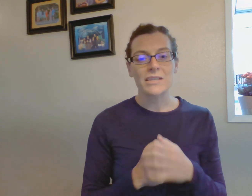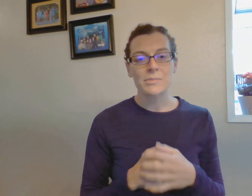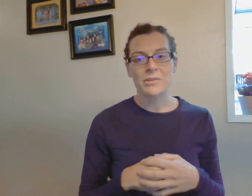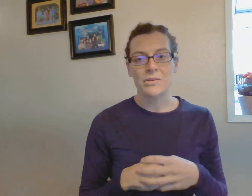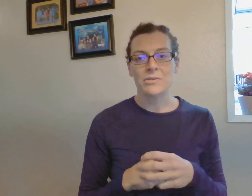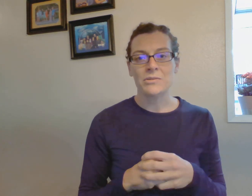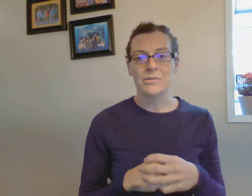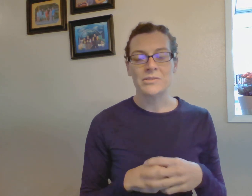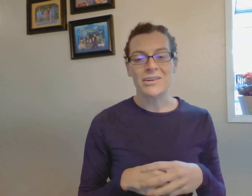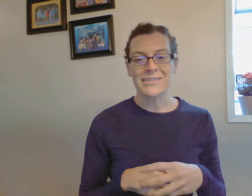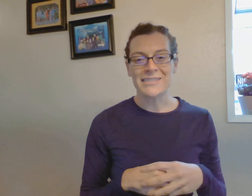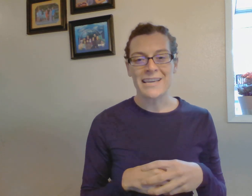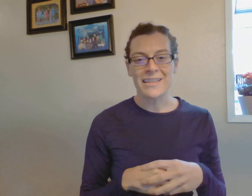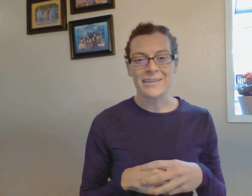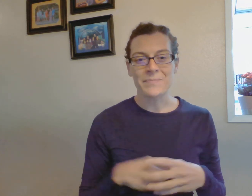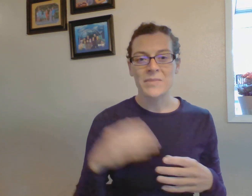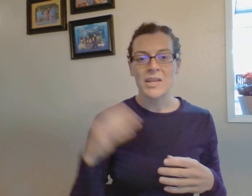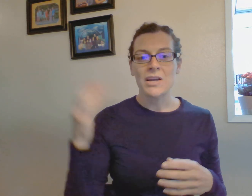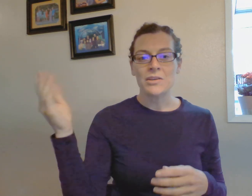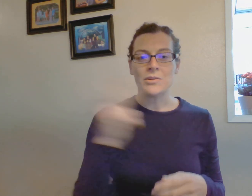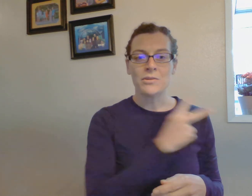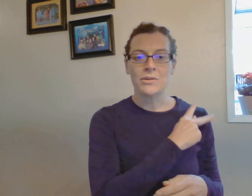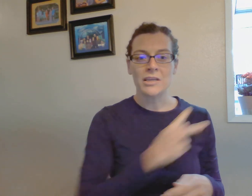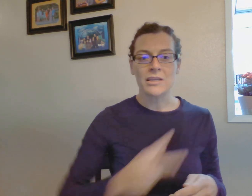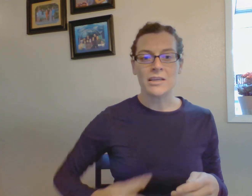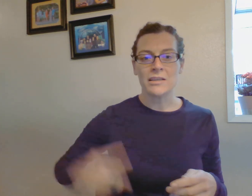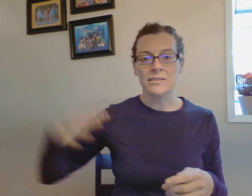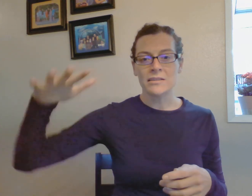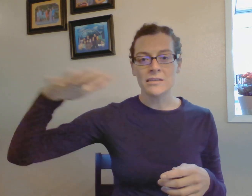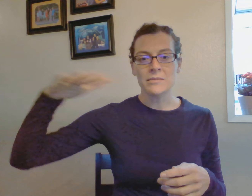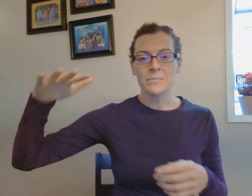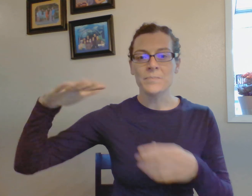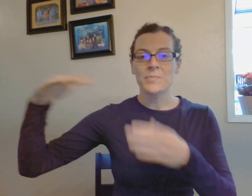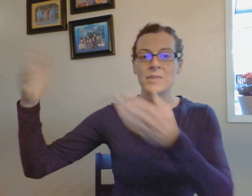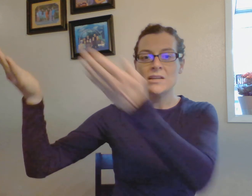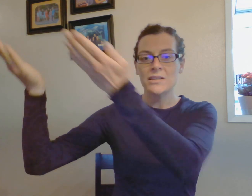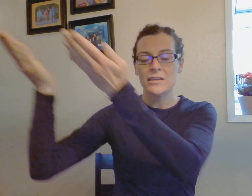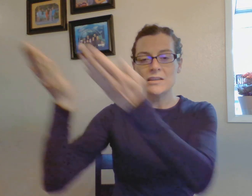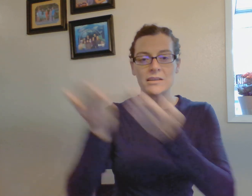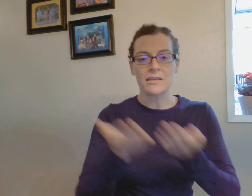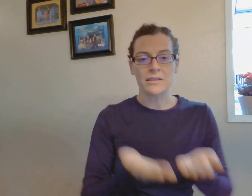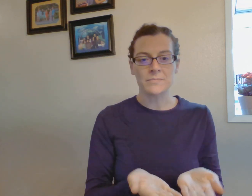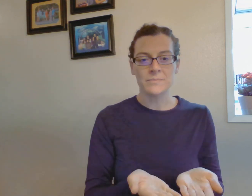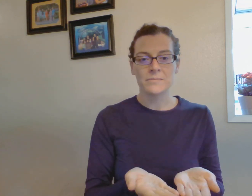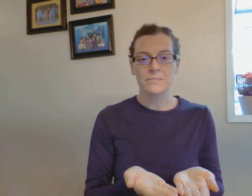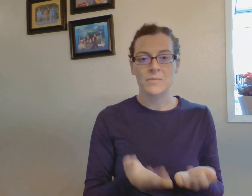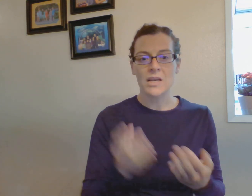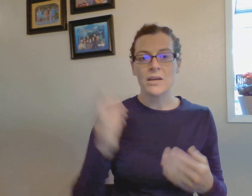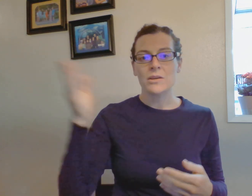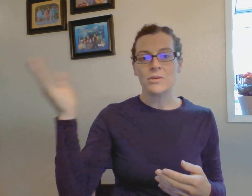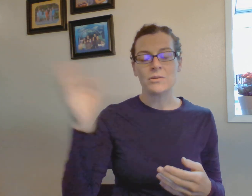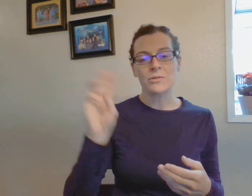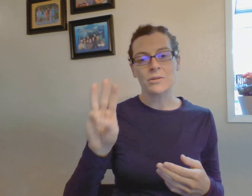let's put those all together. Your kingdom come, your